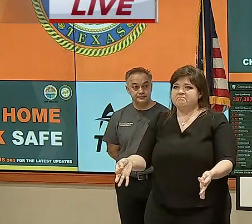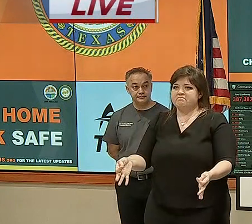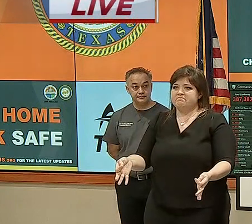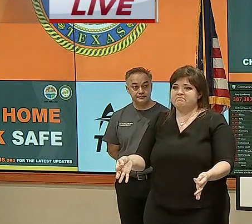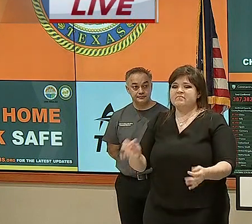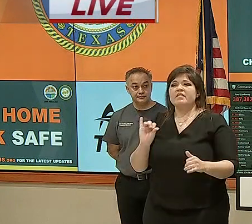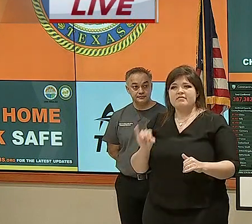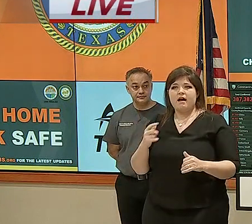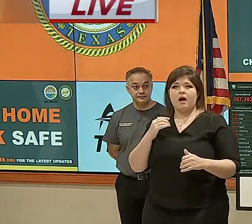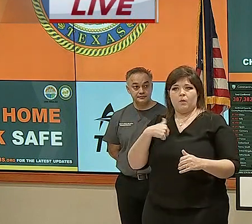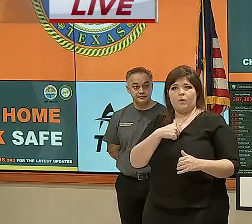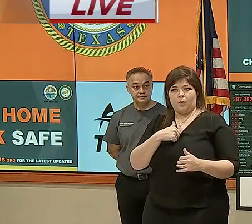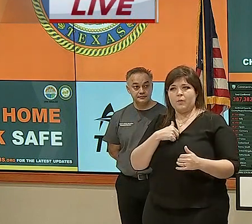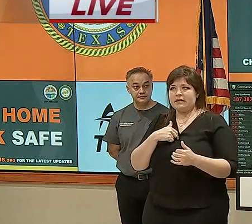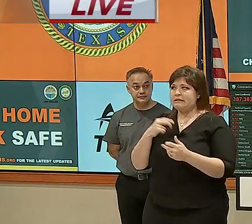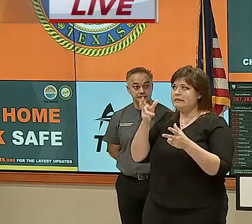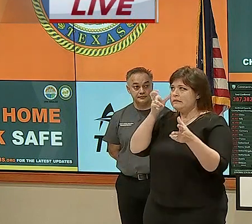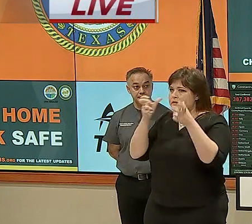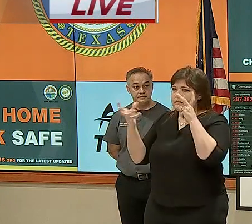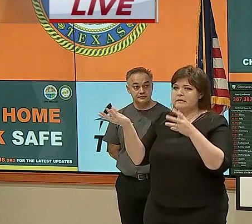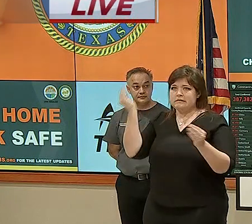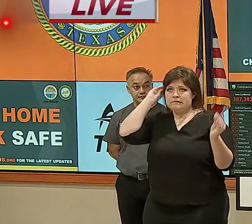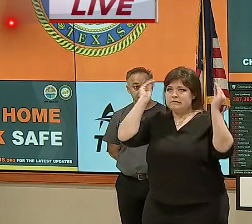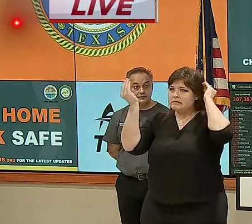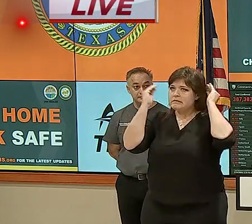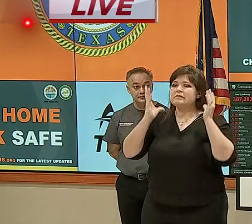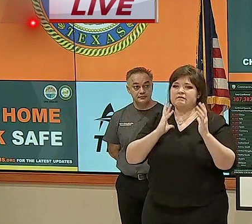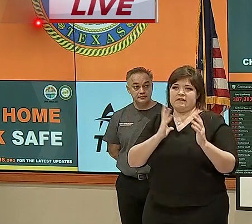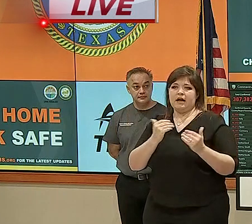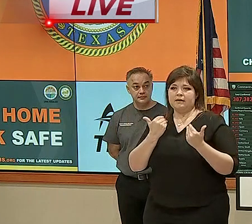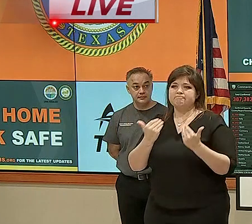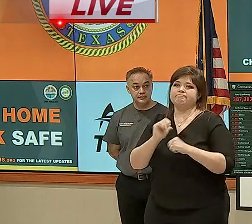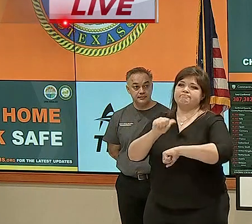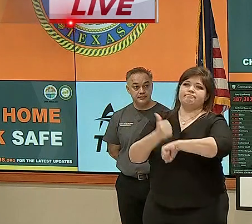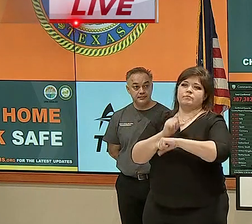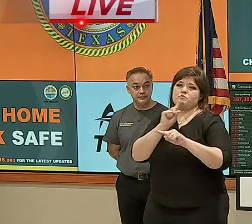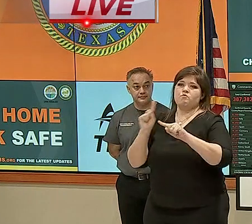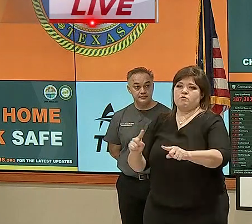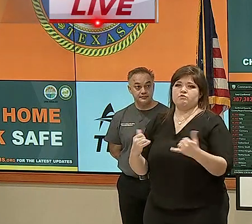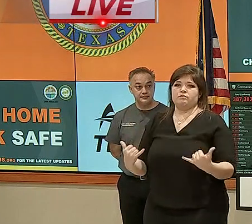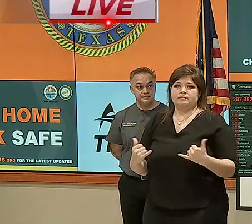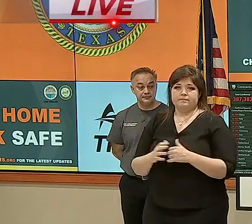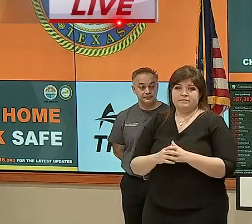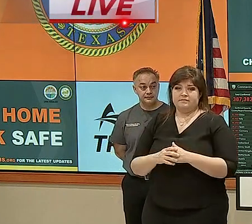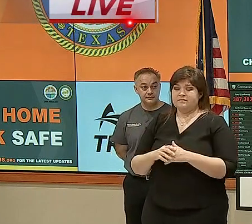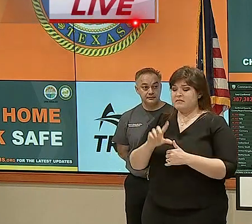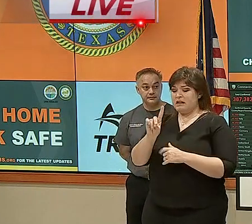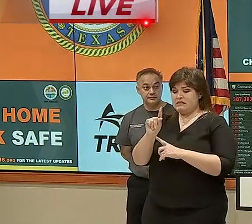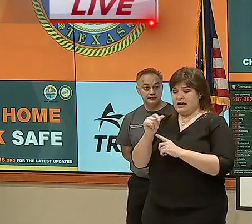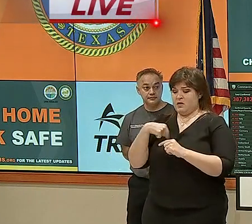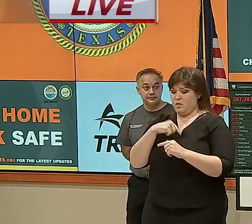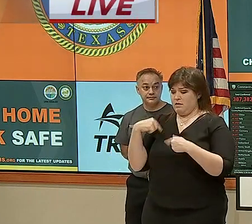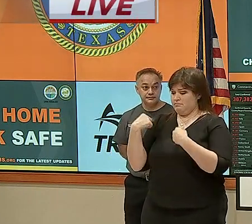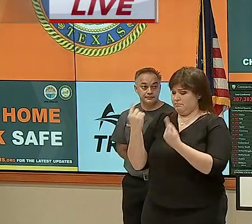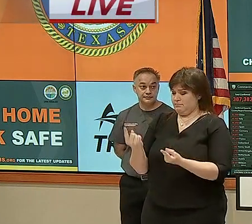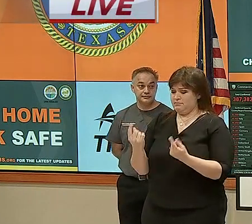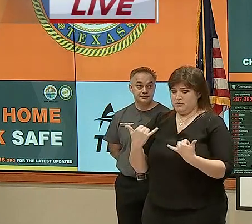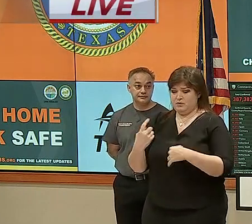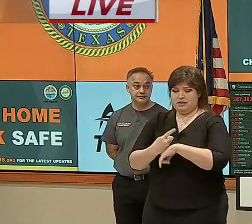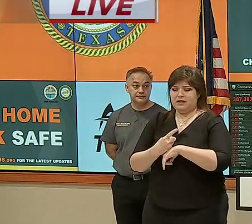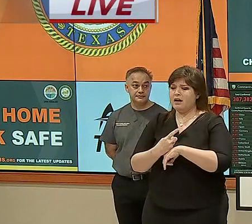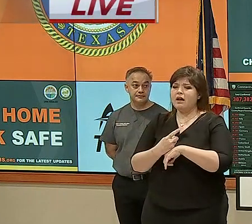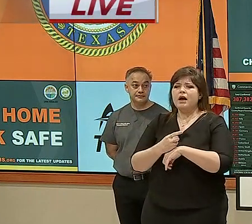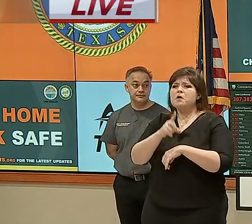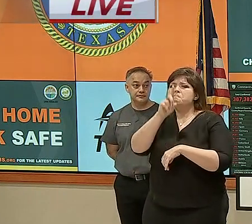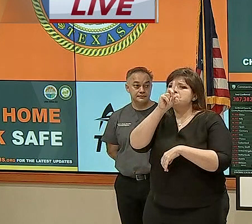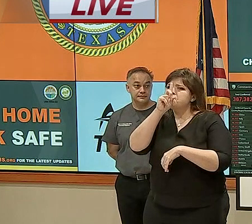so far, what the data tells us so far, is not that we have to shut down the